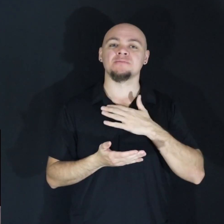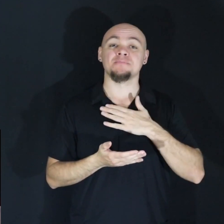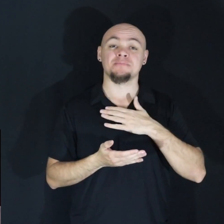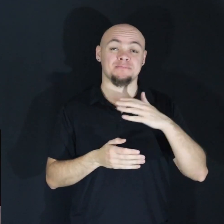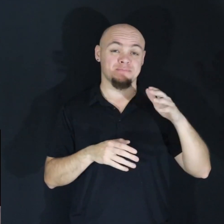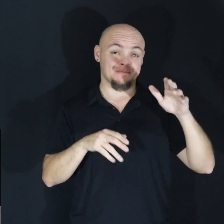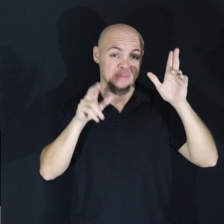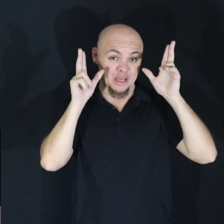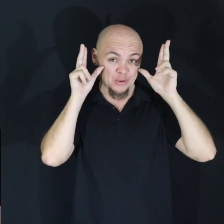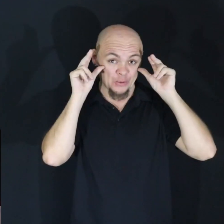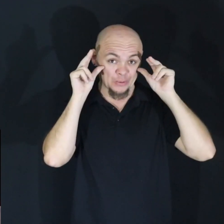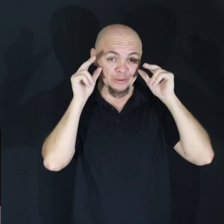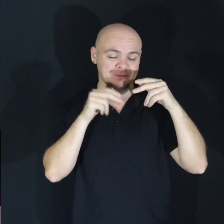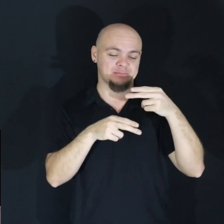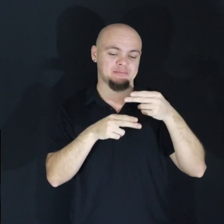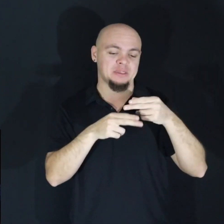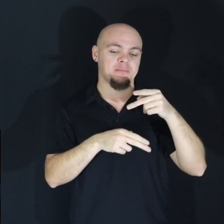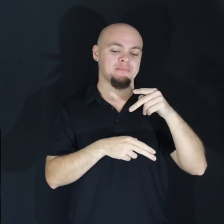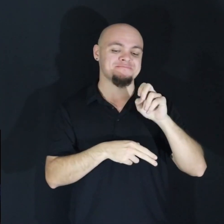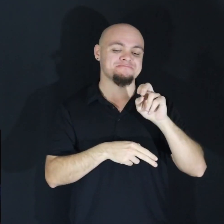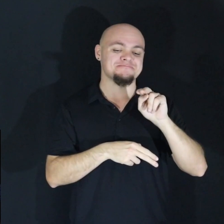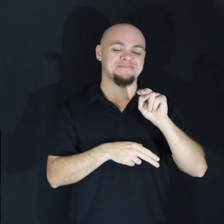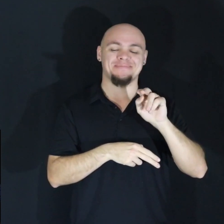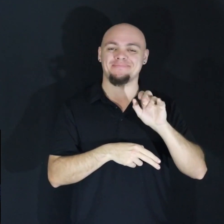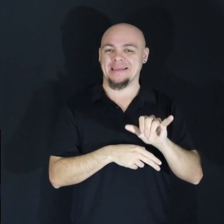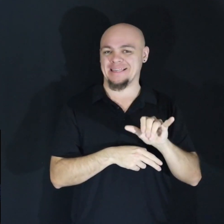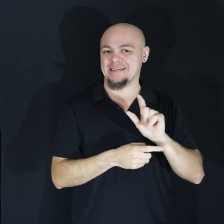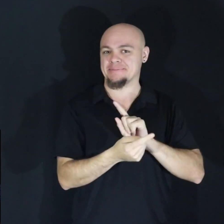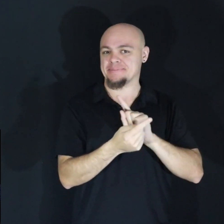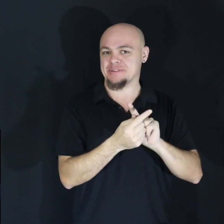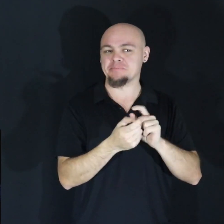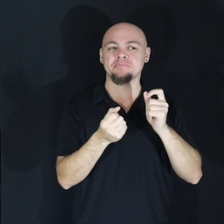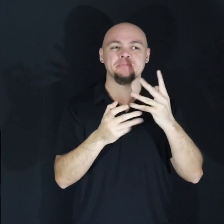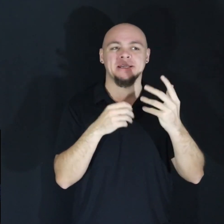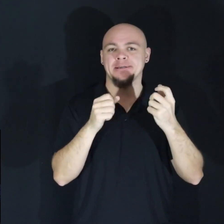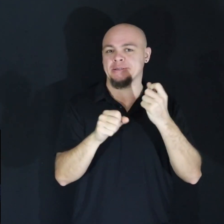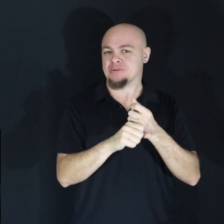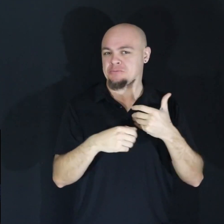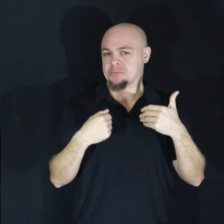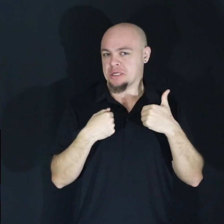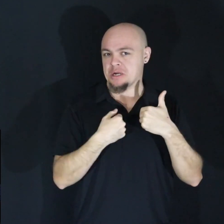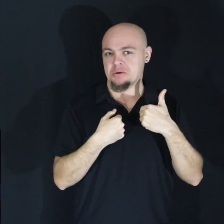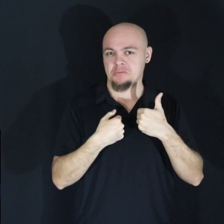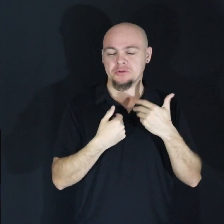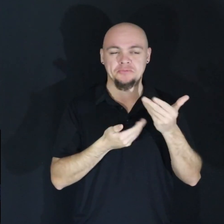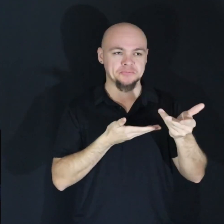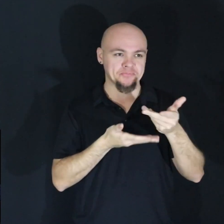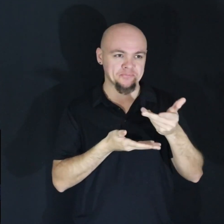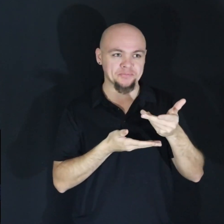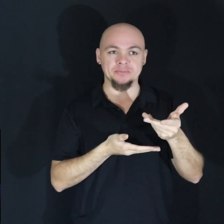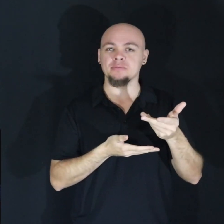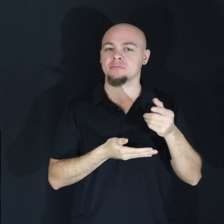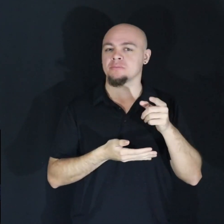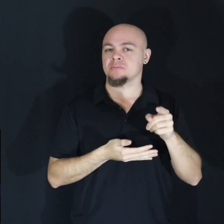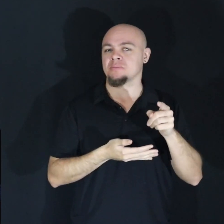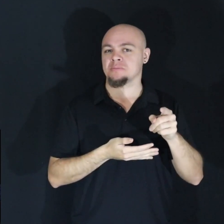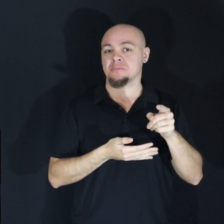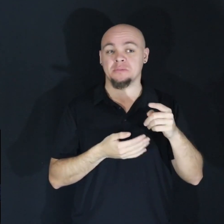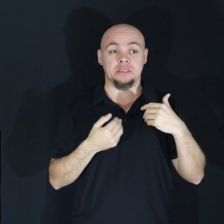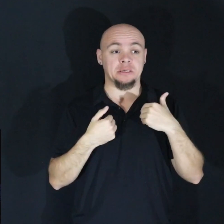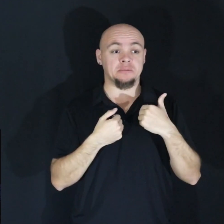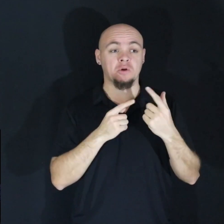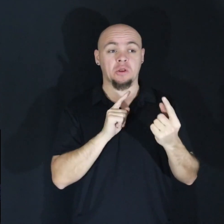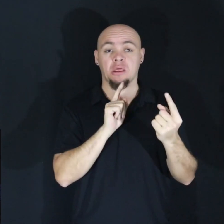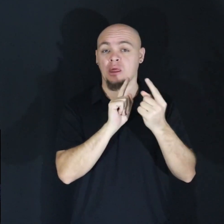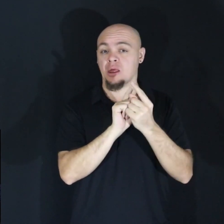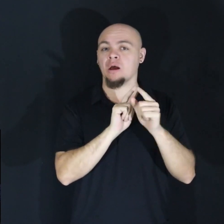Penny. I'd spent years working with animals, and when this majestic creature came into my life, she locked